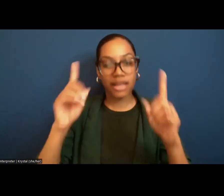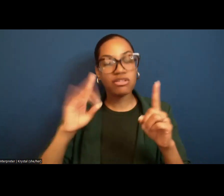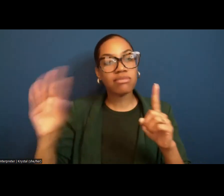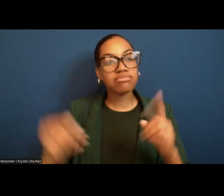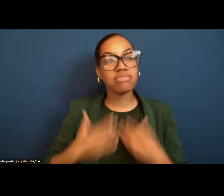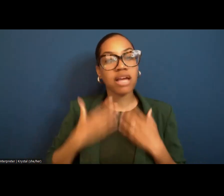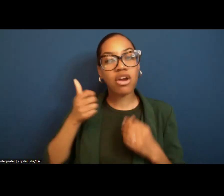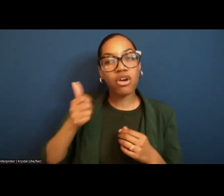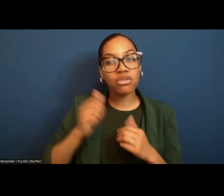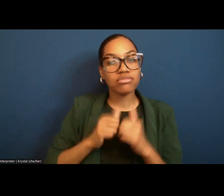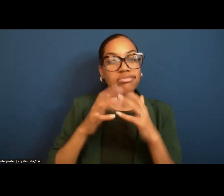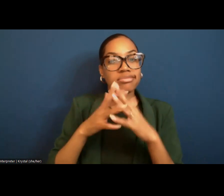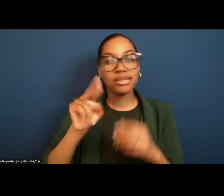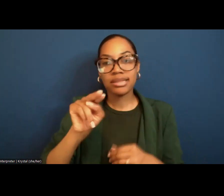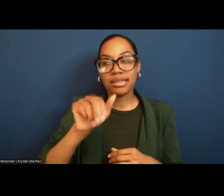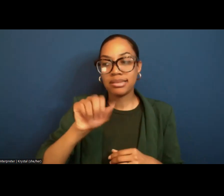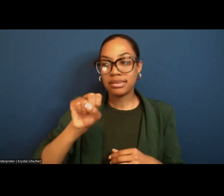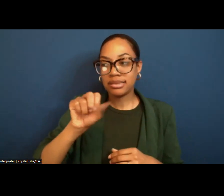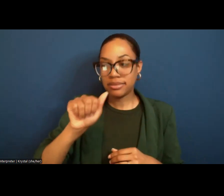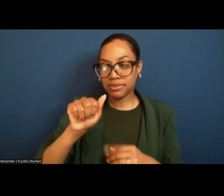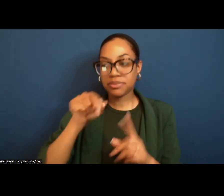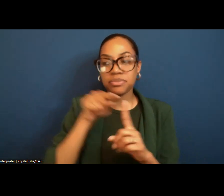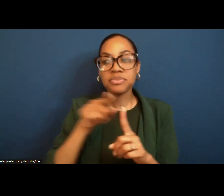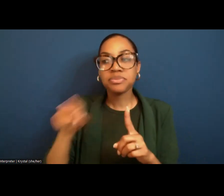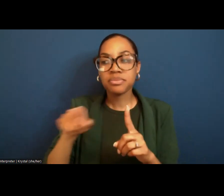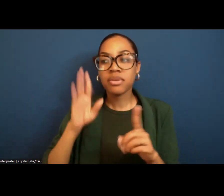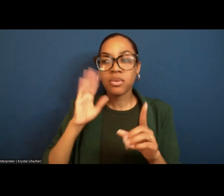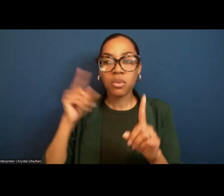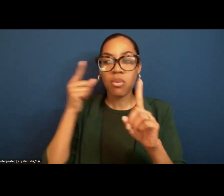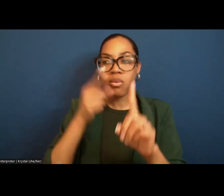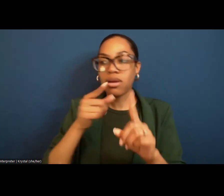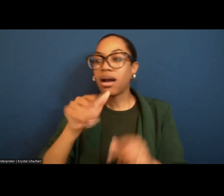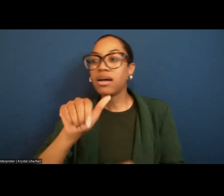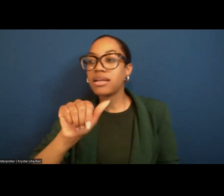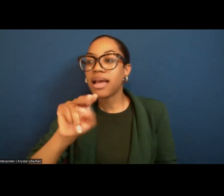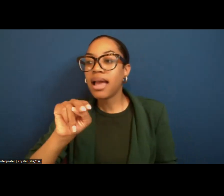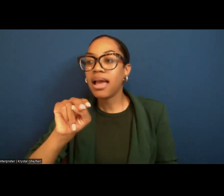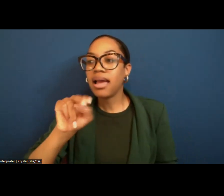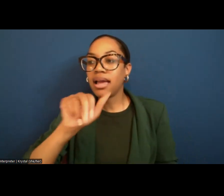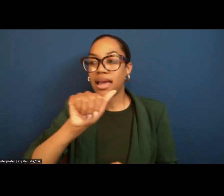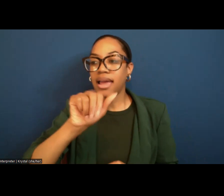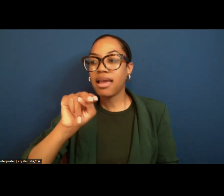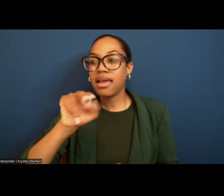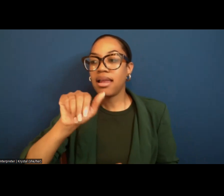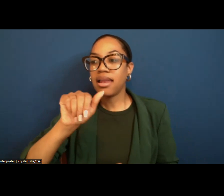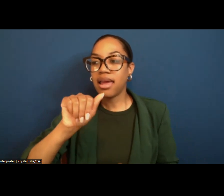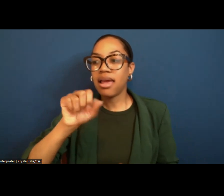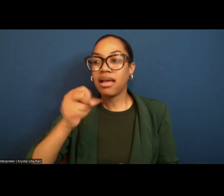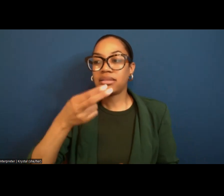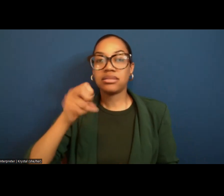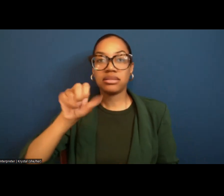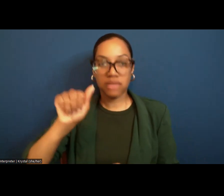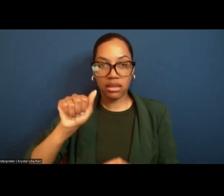bring an innovative anti-racism and social justice approach to organizations, corporations, and early